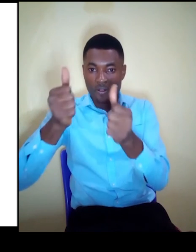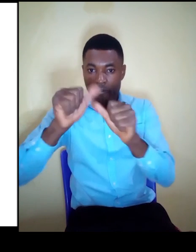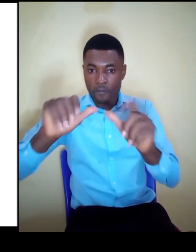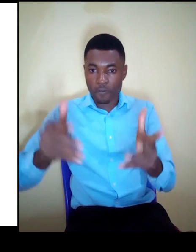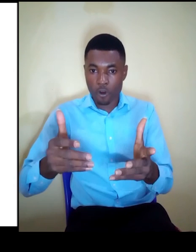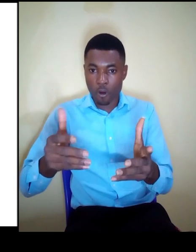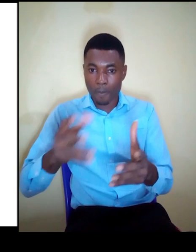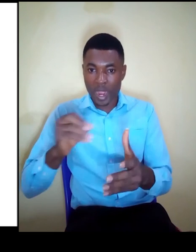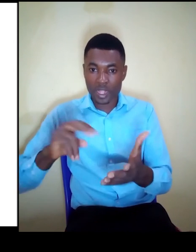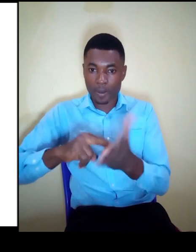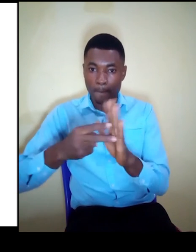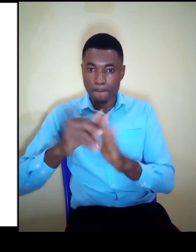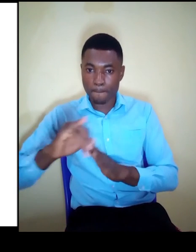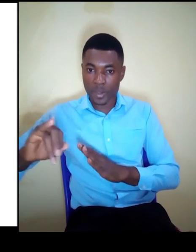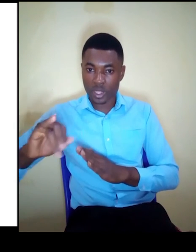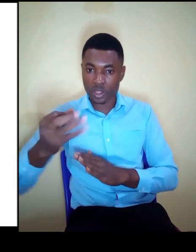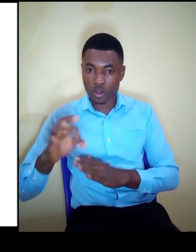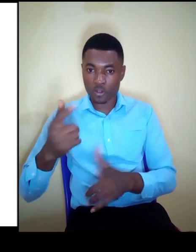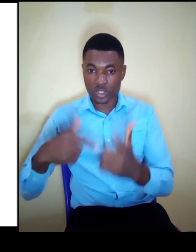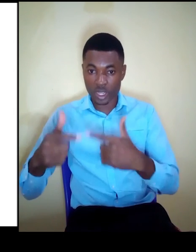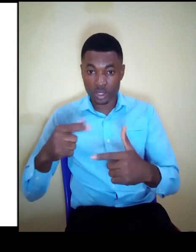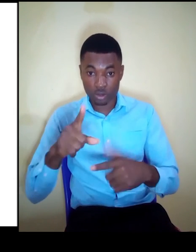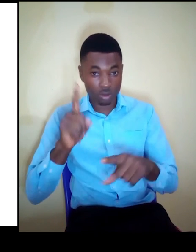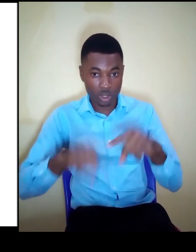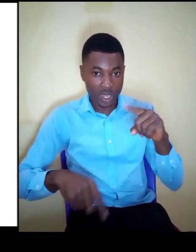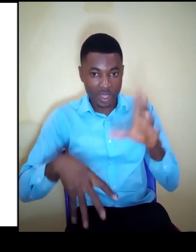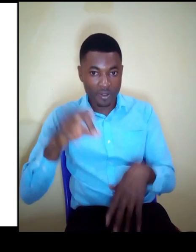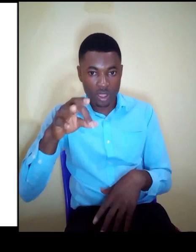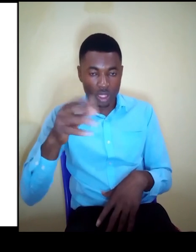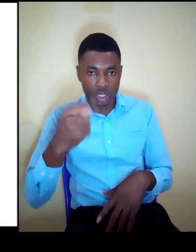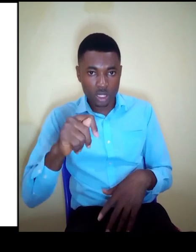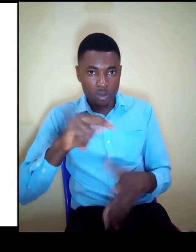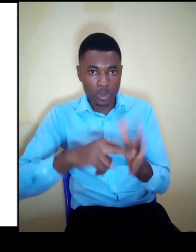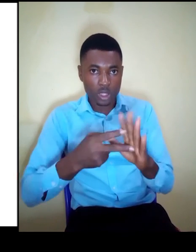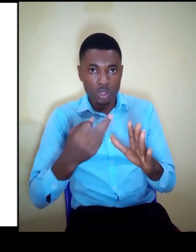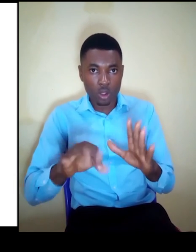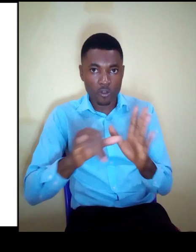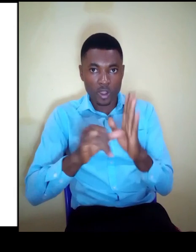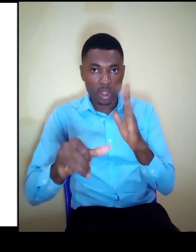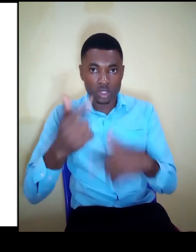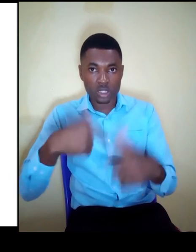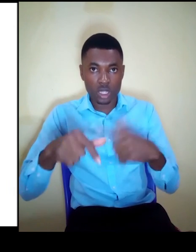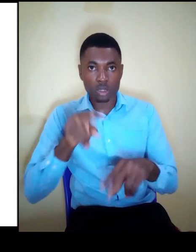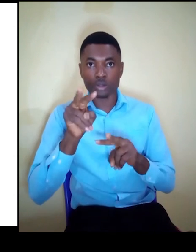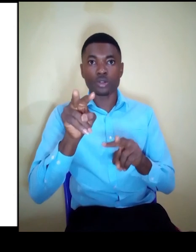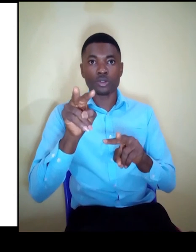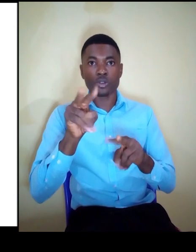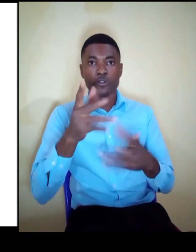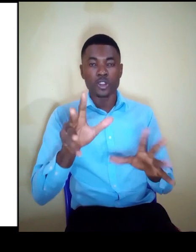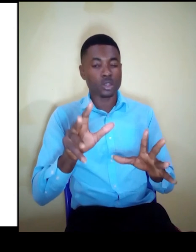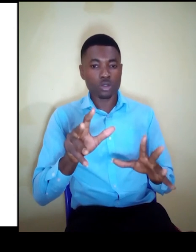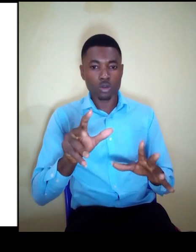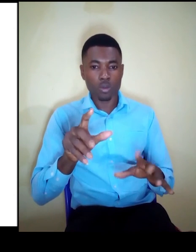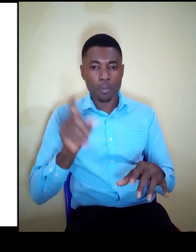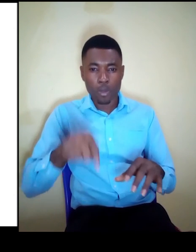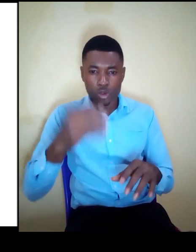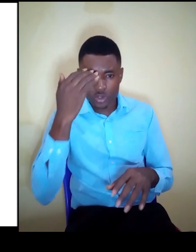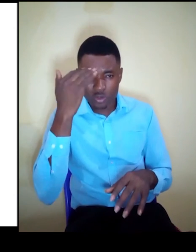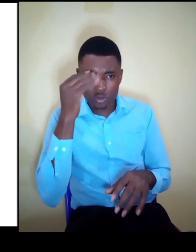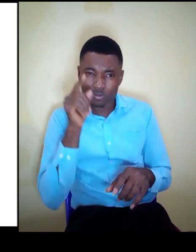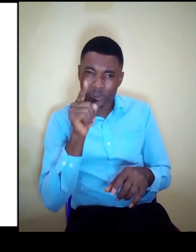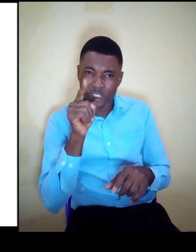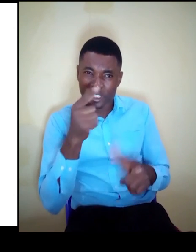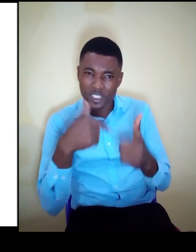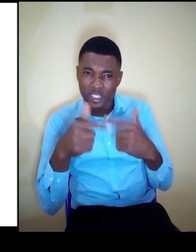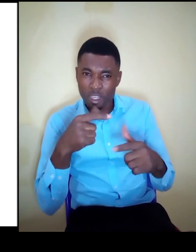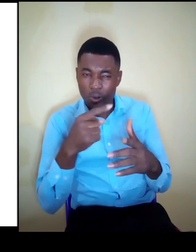an iconic sign by just looking at it, but you need to also know the sign and what it actually refers to in